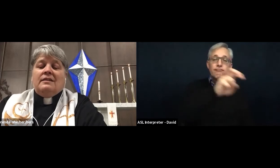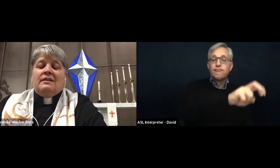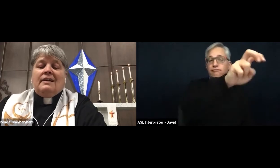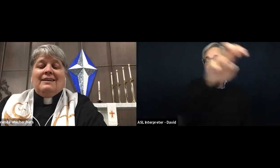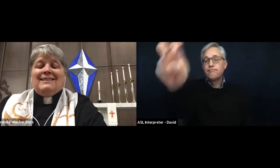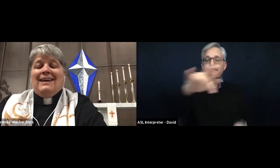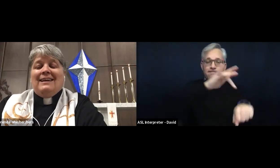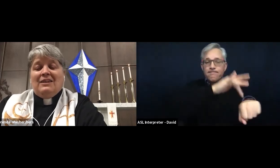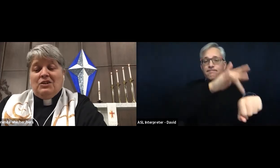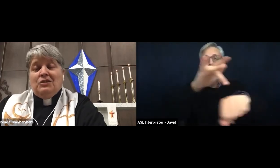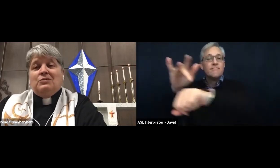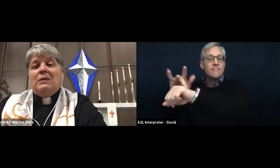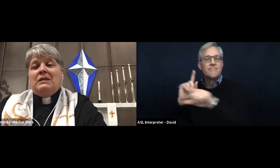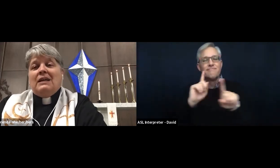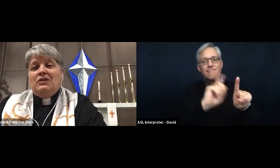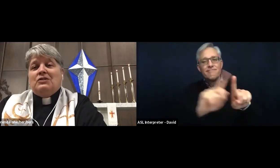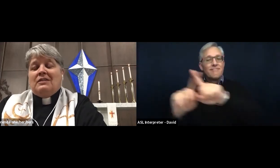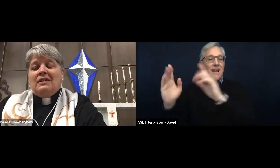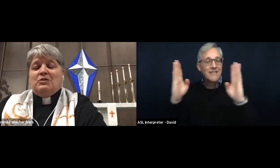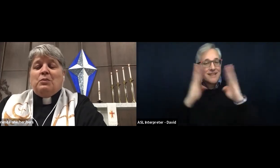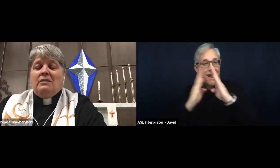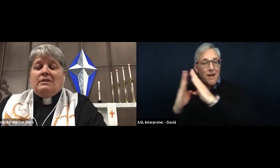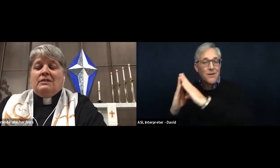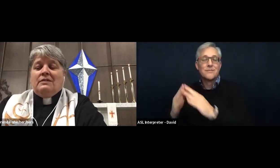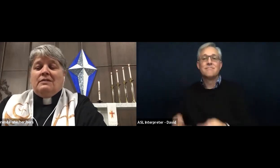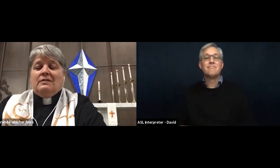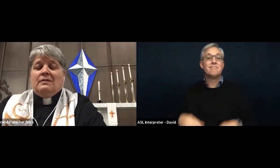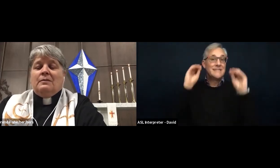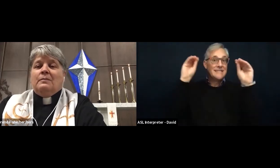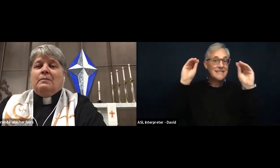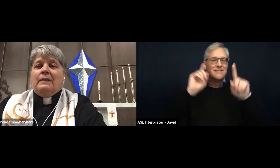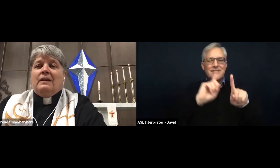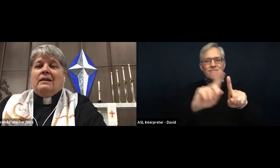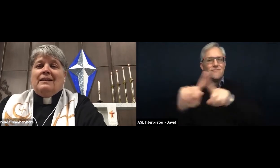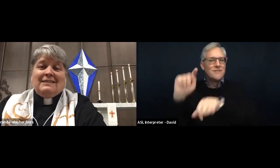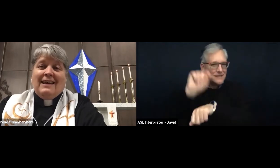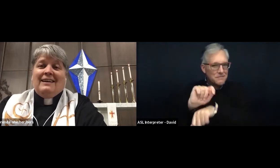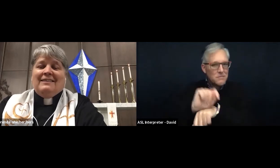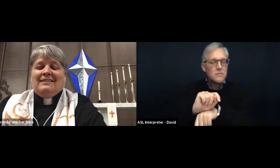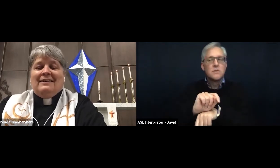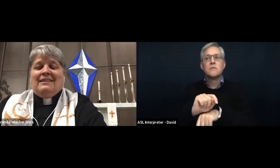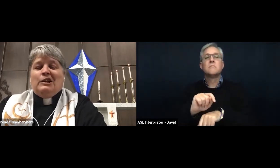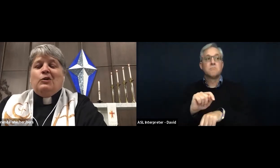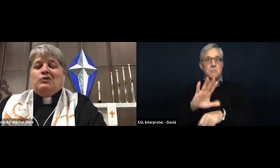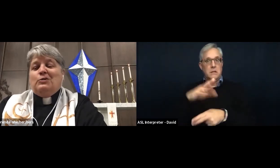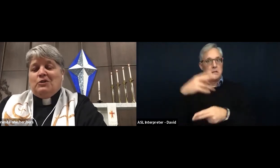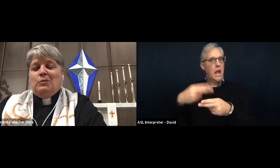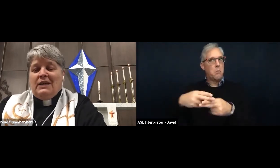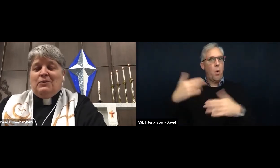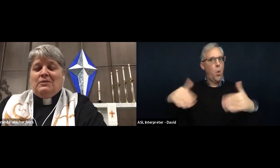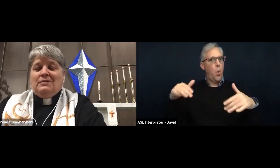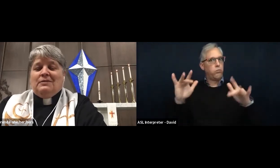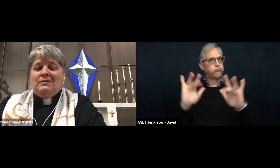synagogues, and is gaining a good reputation as a prophet. And today, he goes to